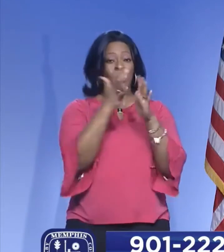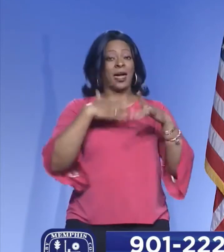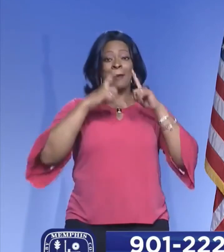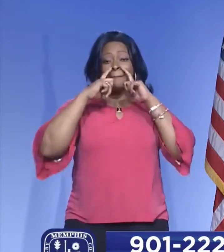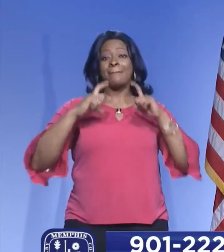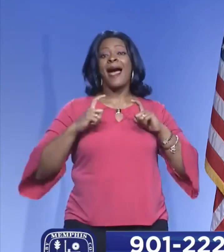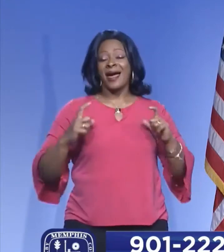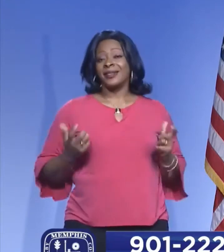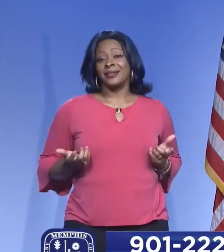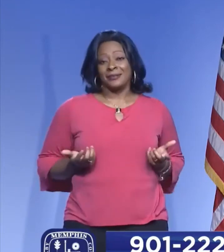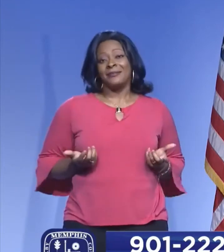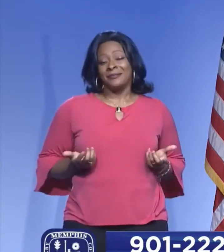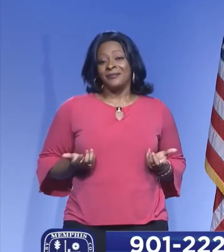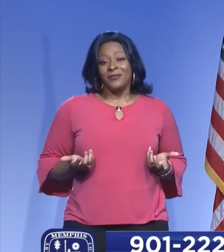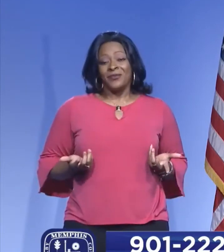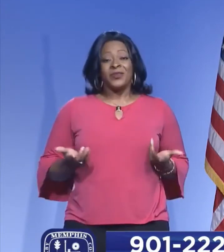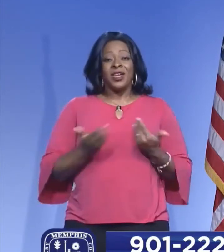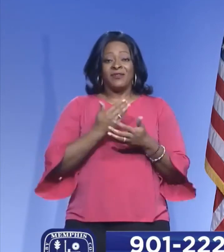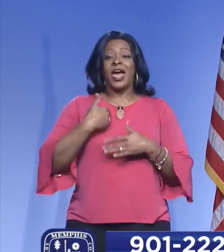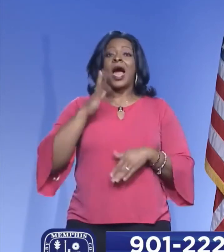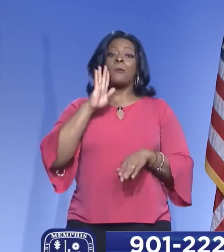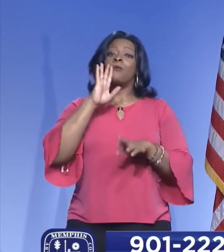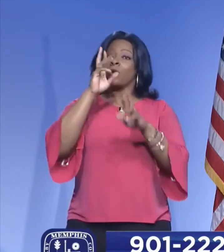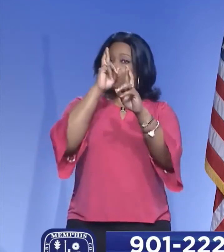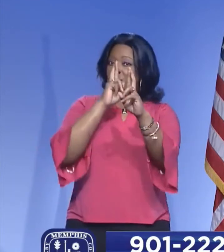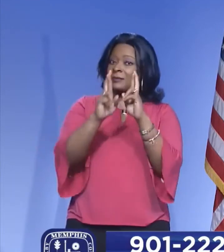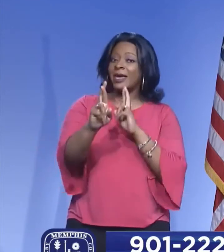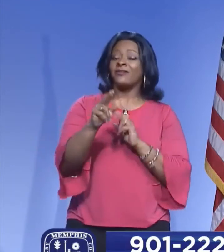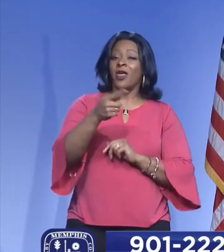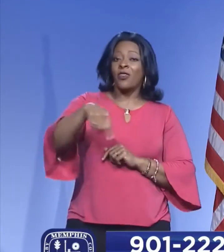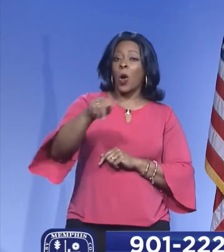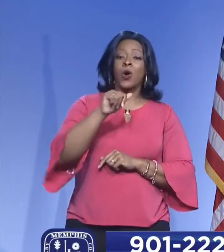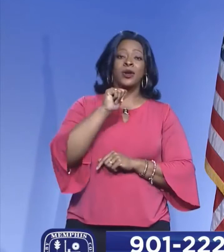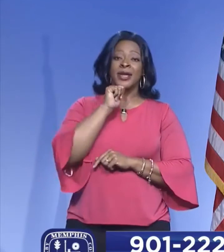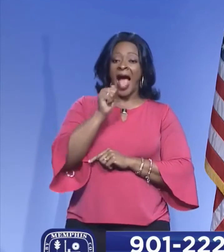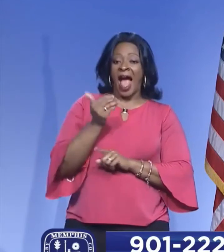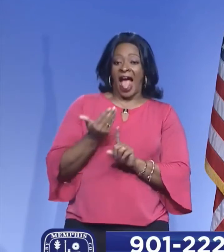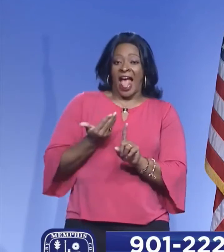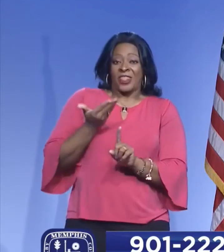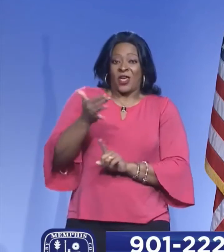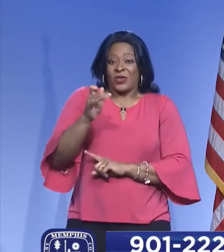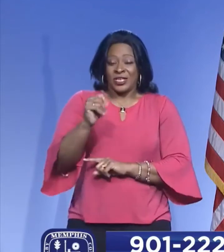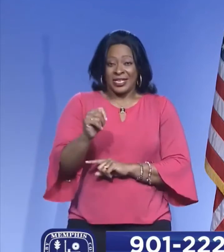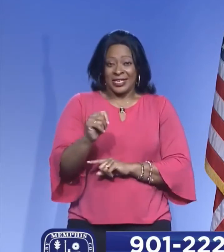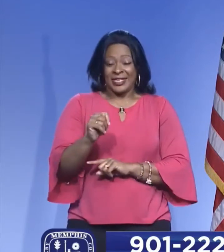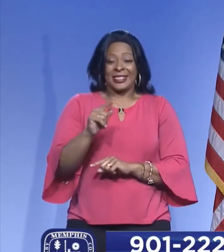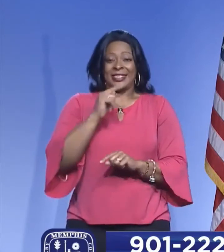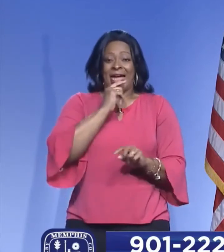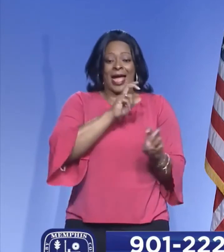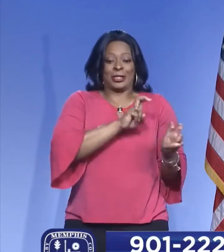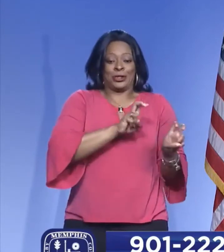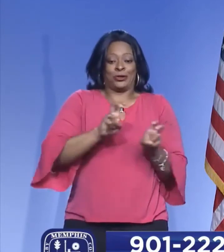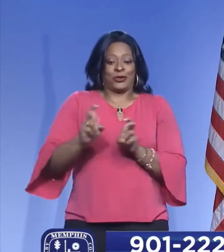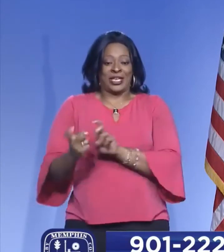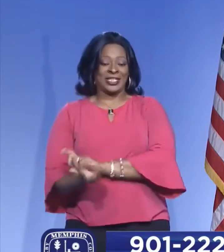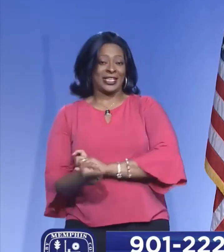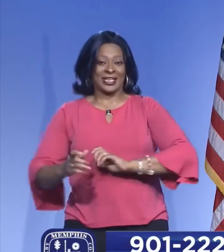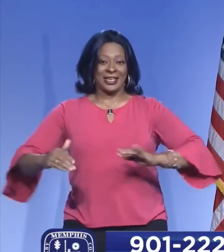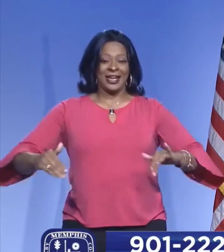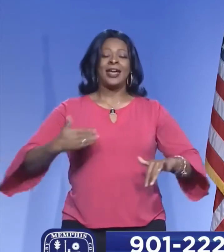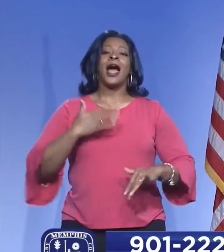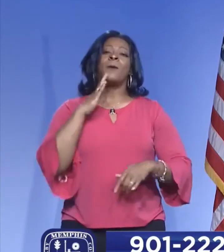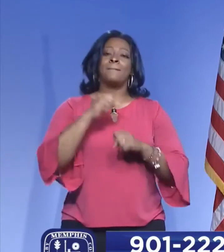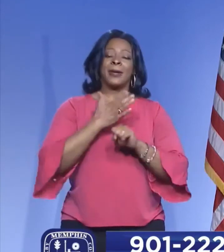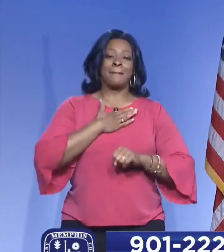mask. Although I will be respectful of those who are not quite there yet and have not transitioned yet. But I will